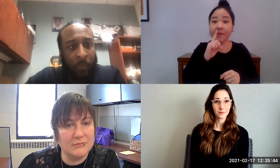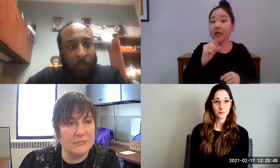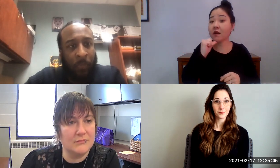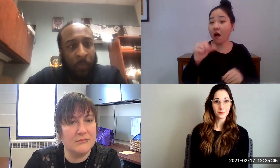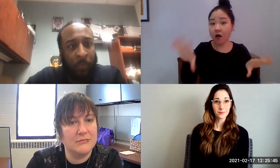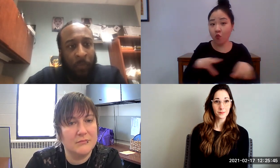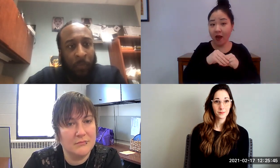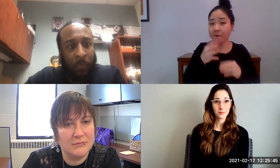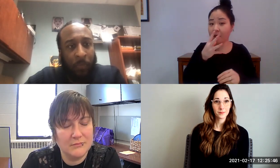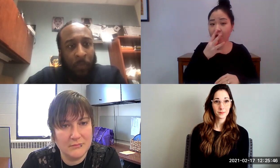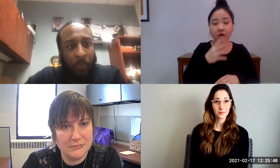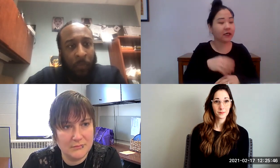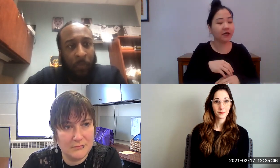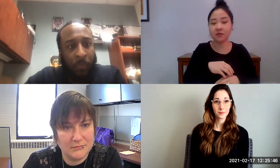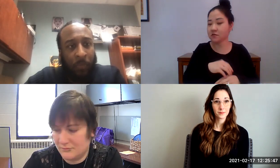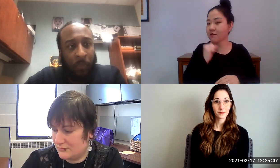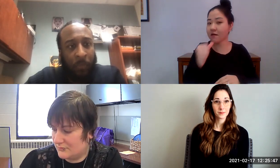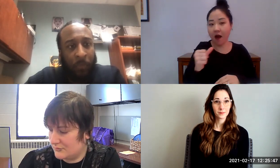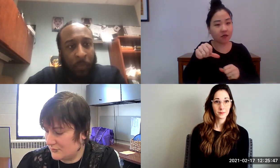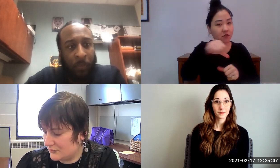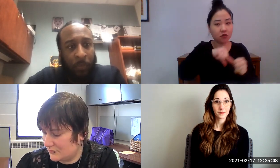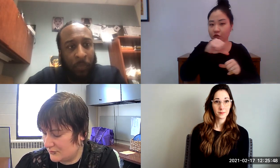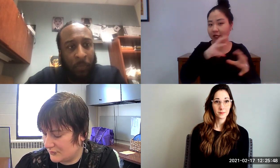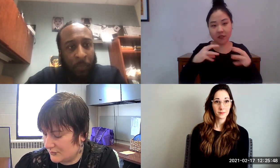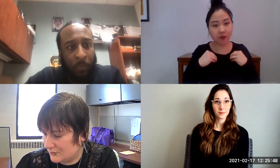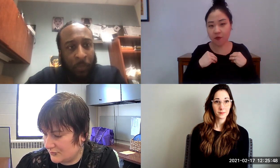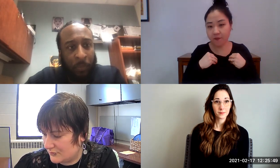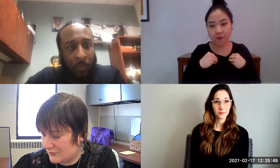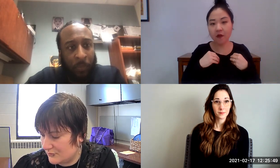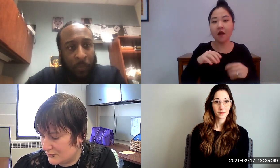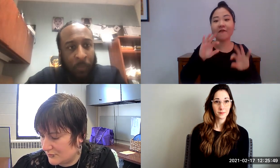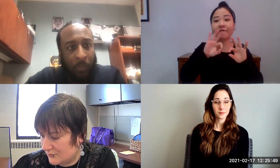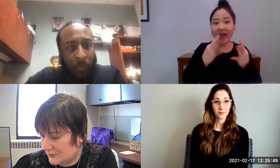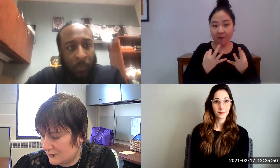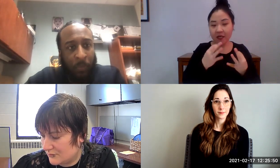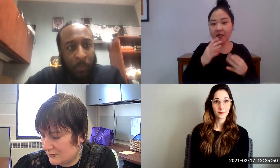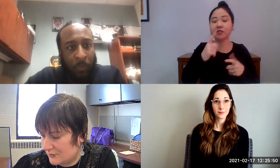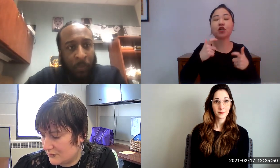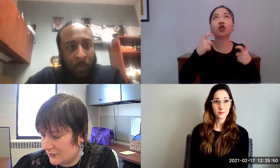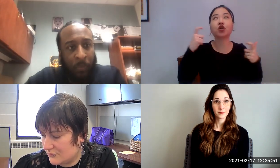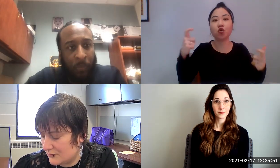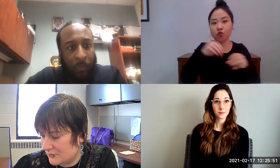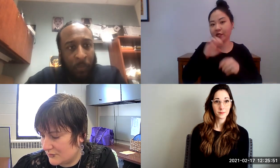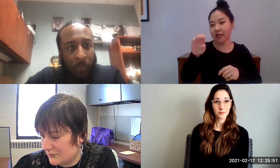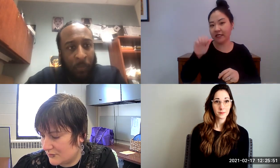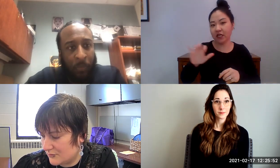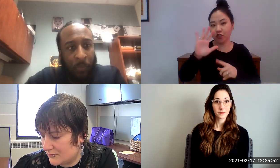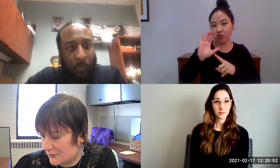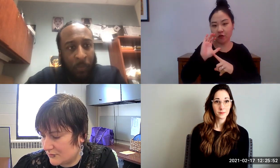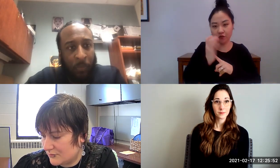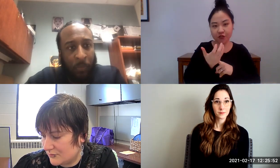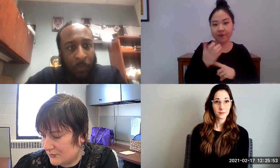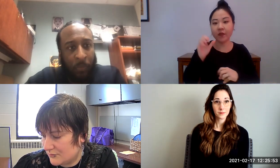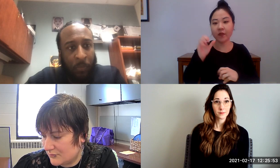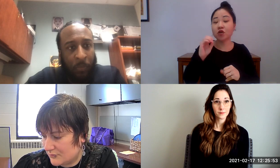Korea, being an unwed mother is not socially acceptable. Family is huge in East